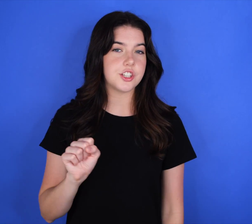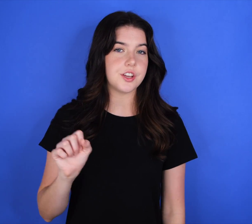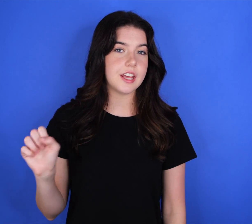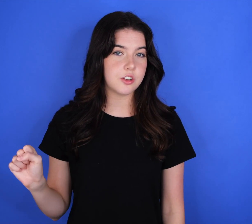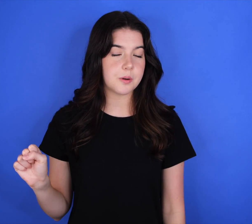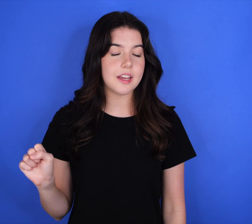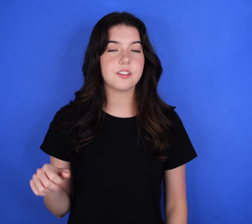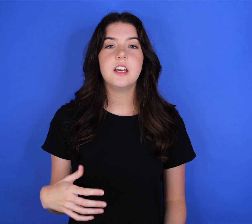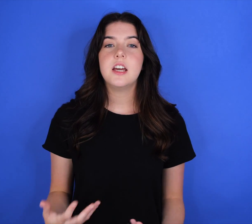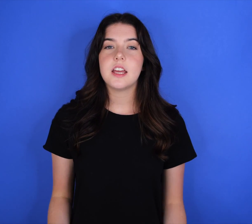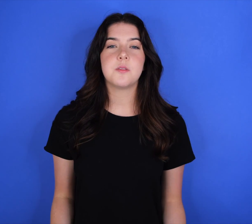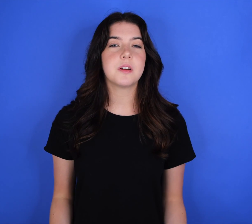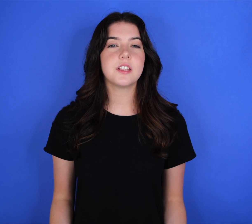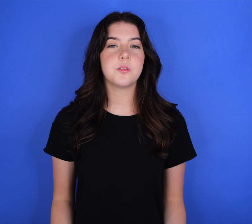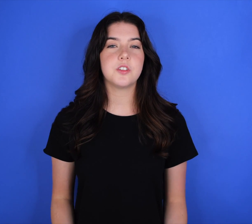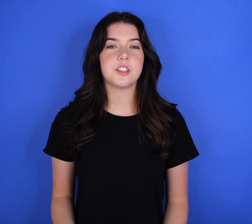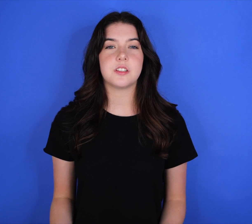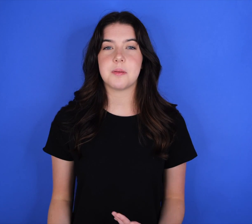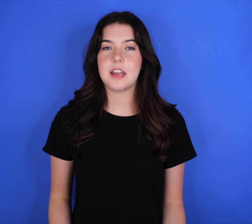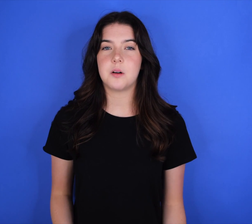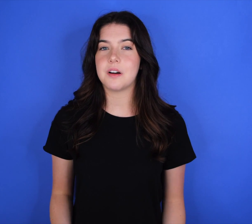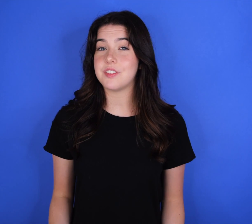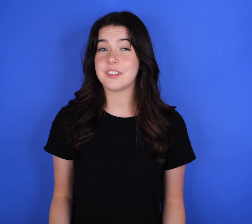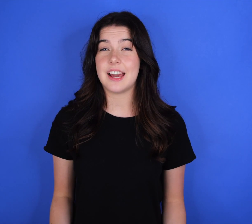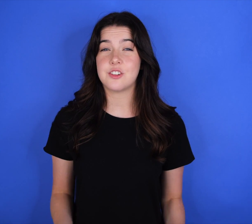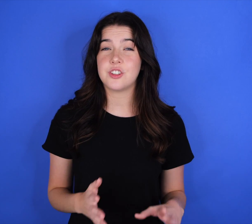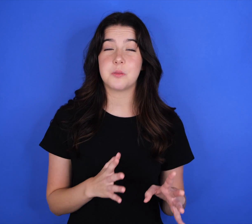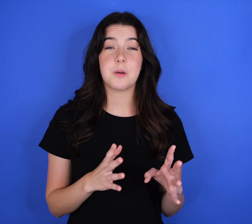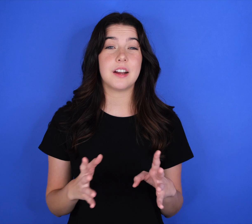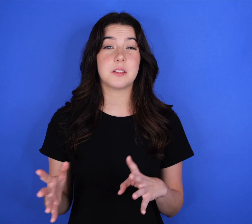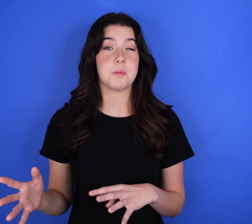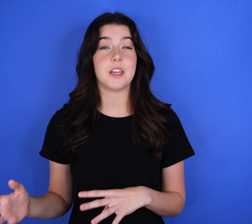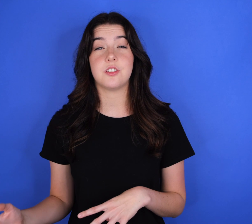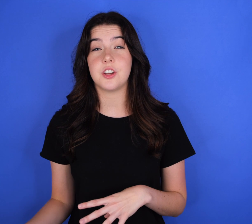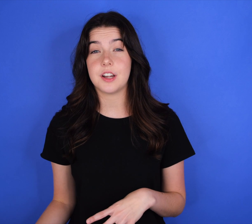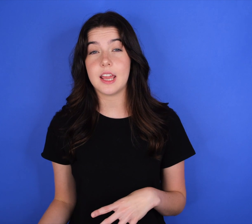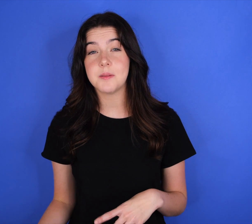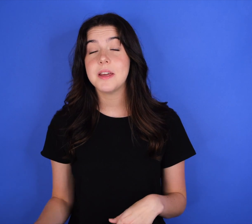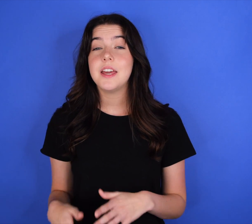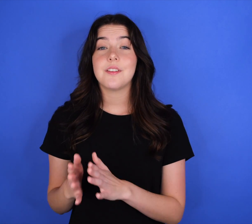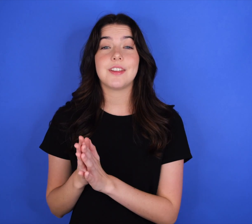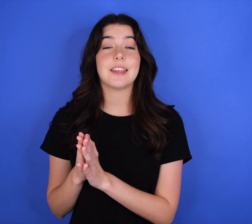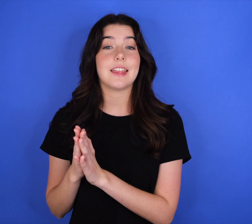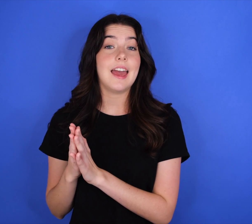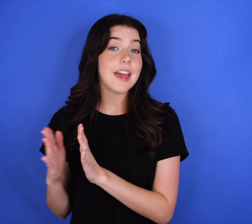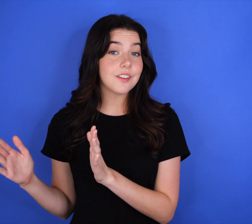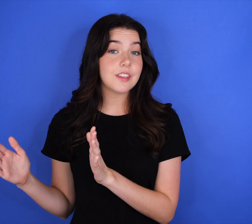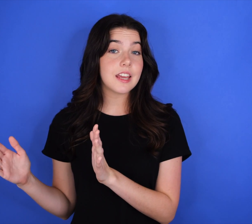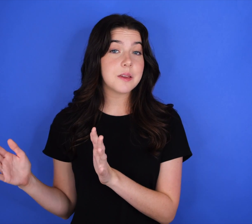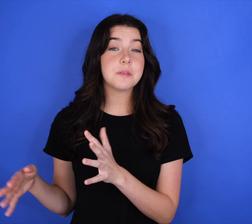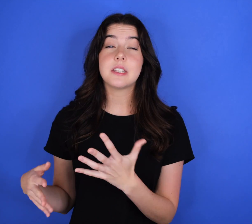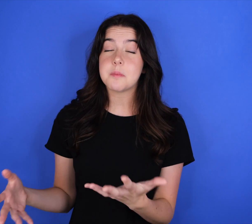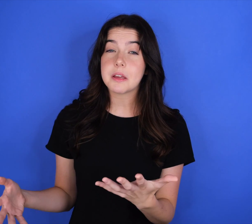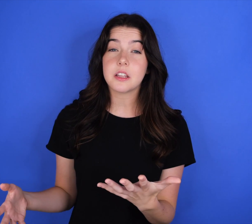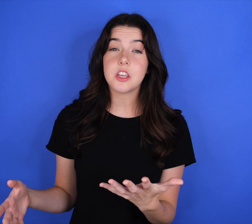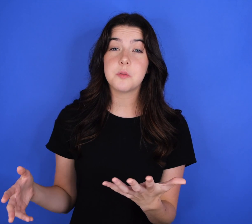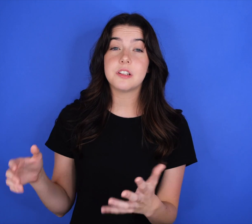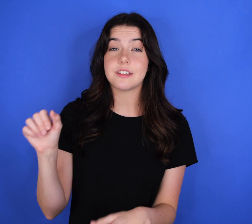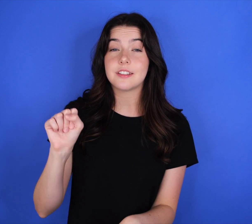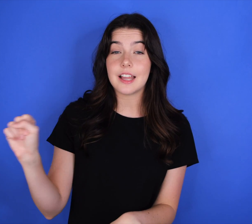you hit it twice? It really will just depend on what feels natural and where it's placed in your name. If If it's at the end of the name, typically you would just slide